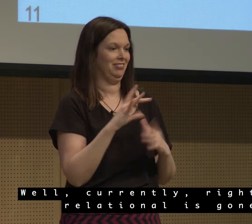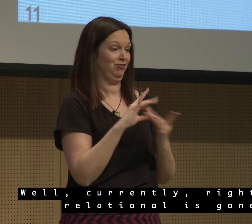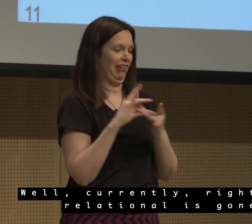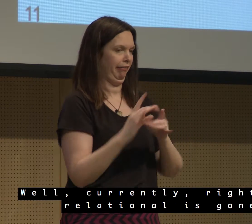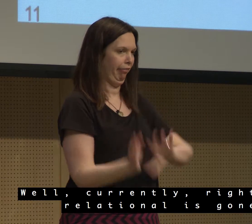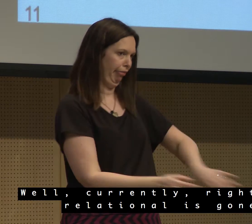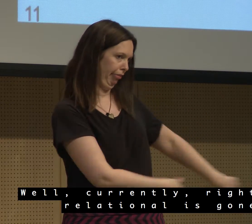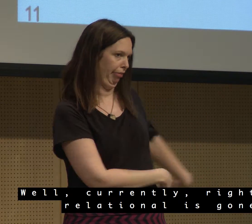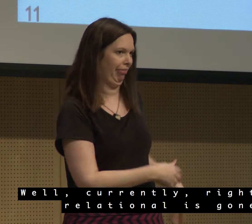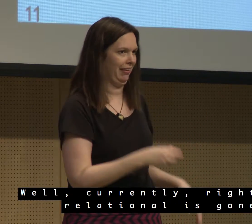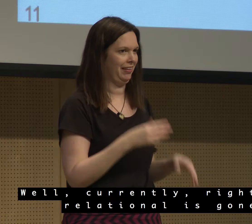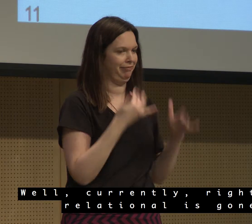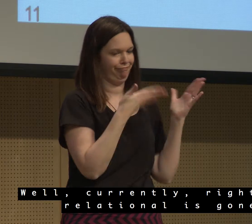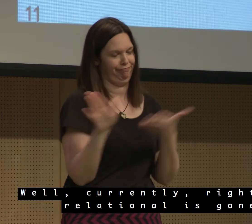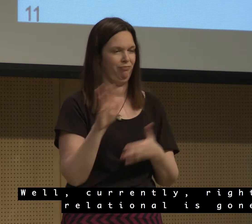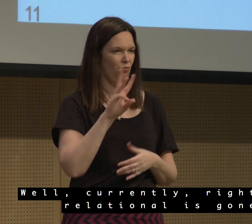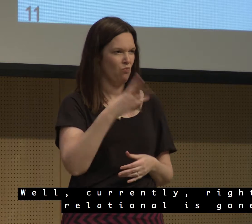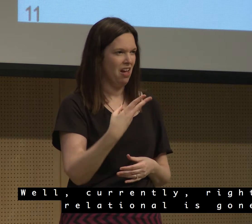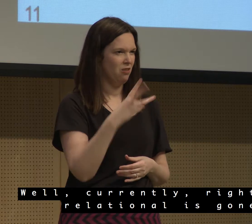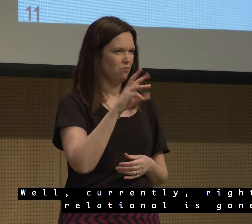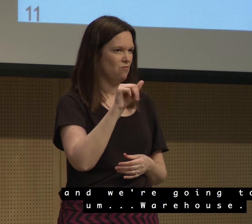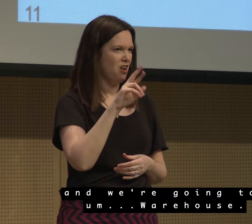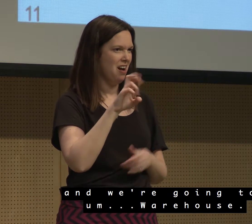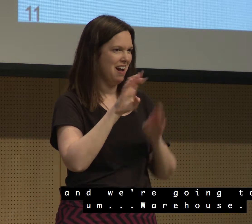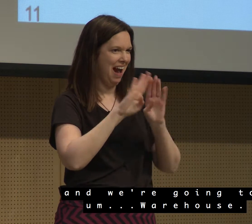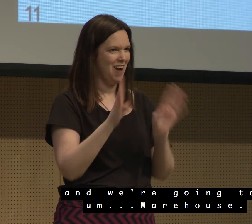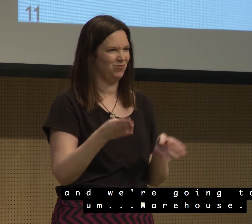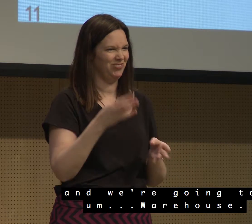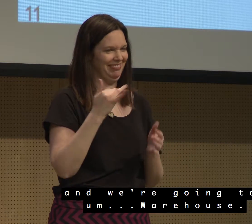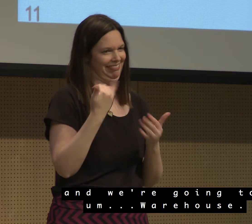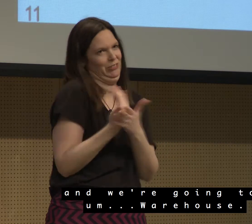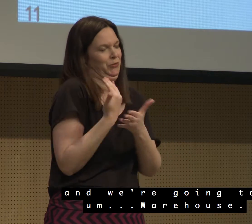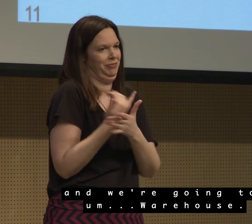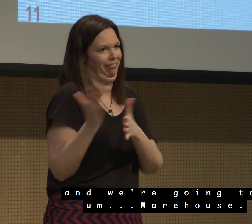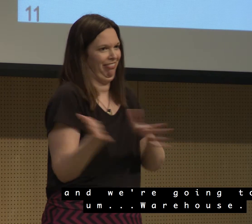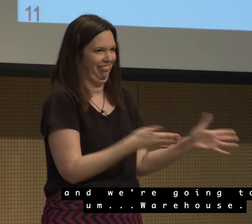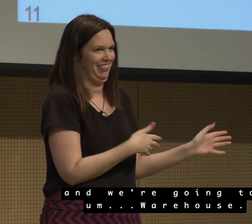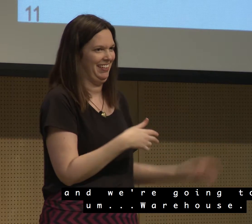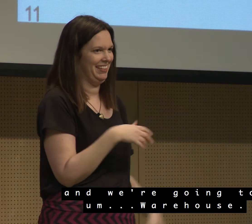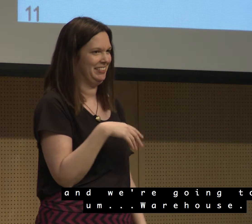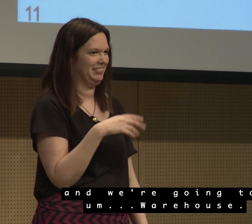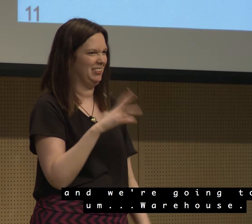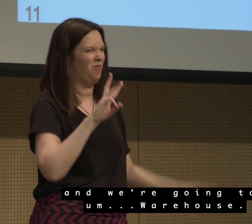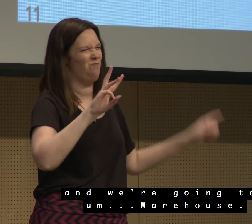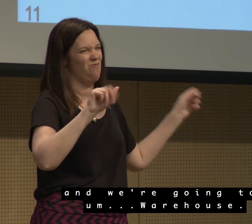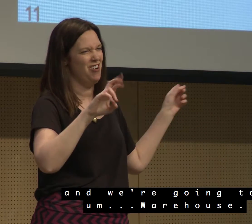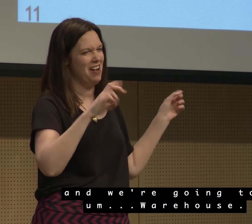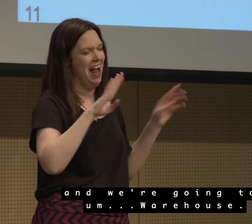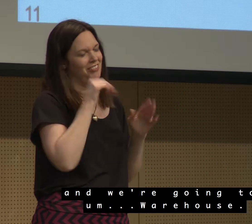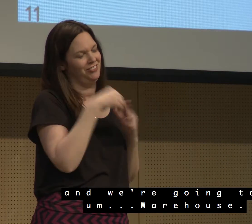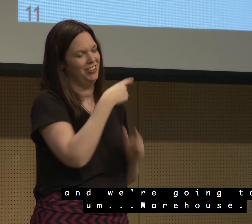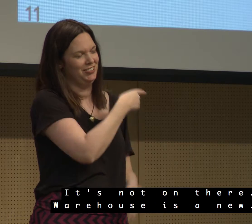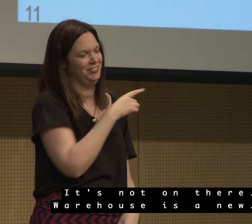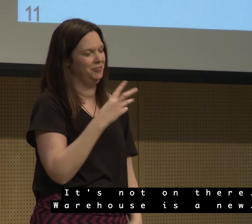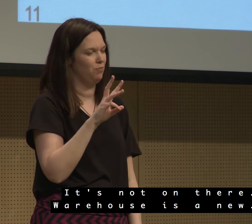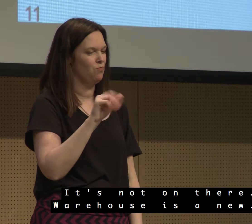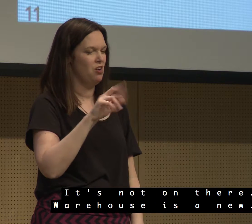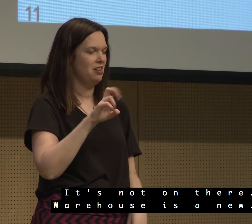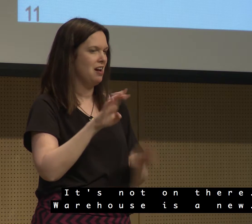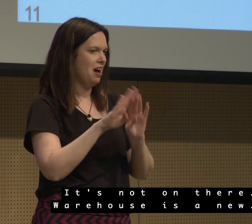now, relational's gone, and we're going to warehouse. It's not on there.